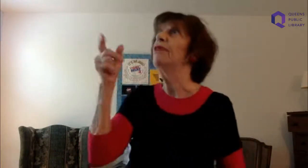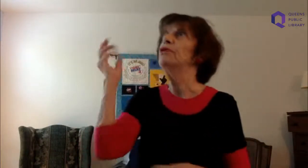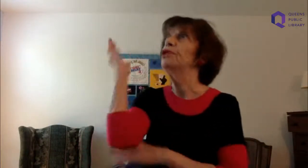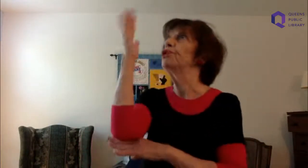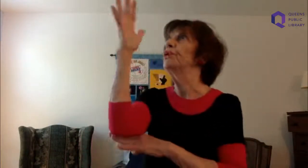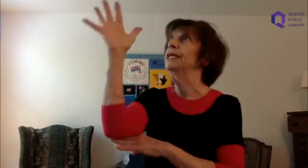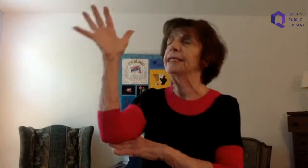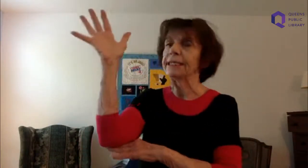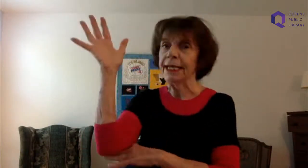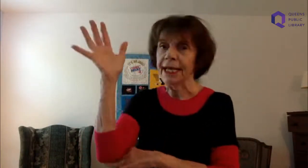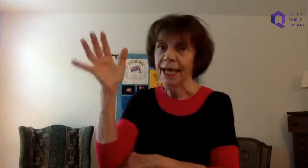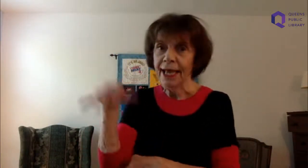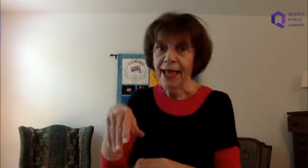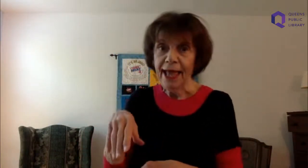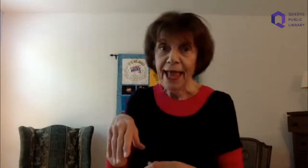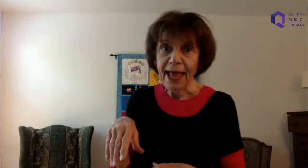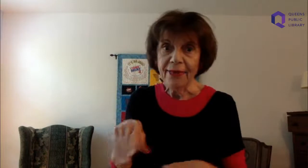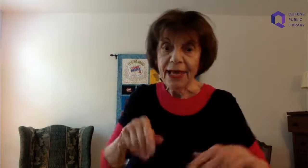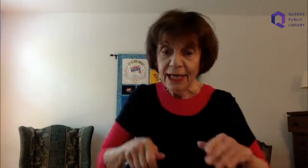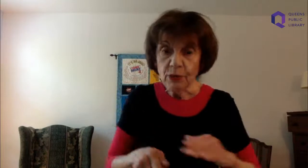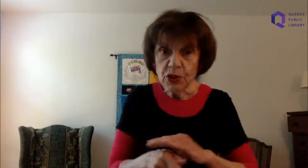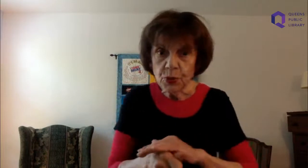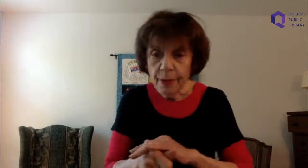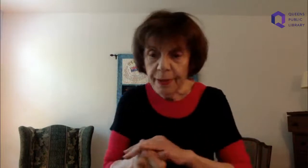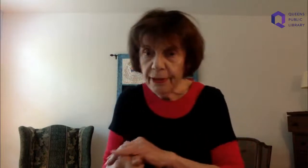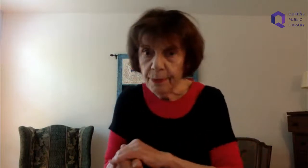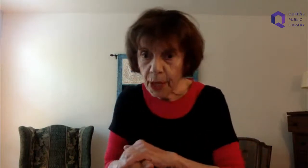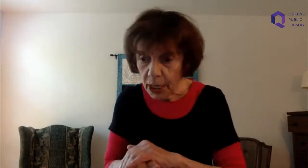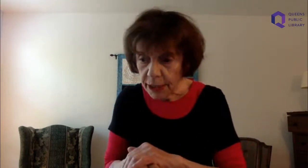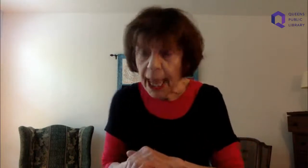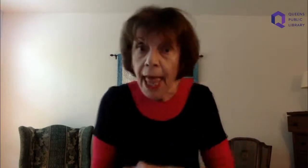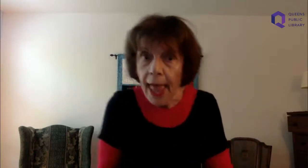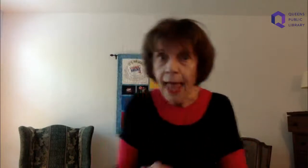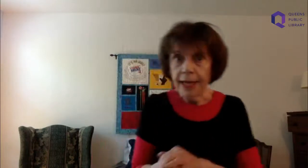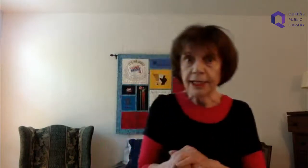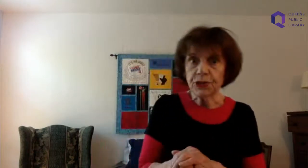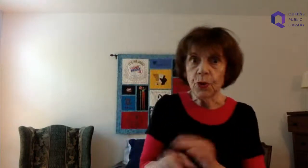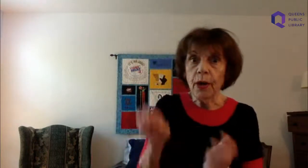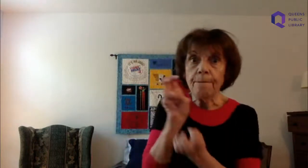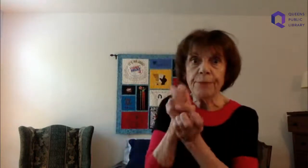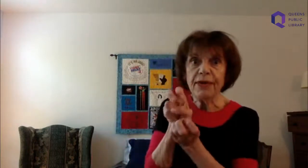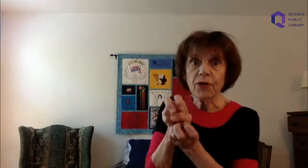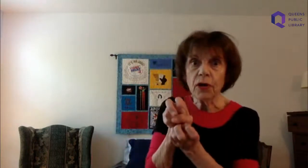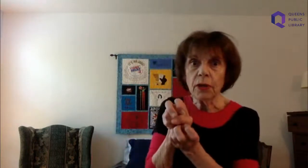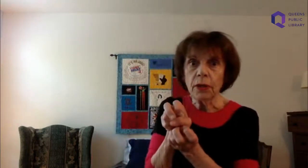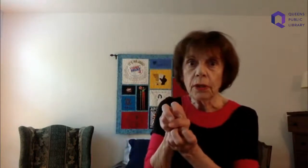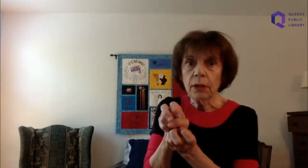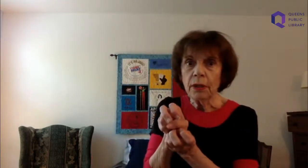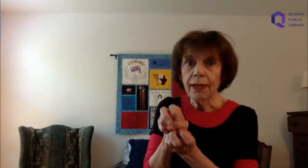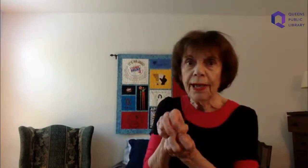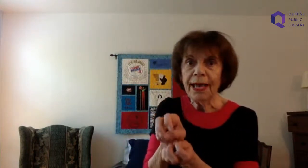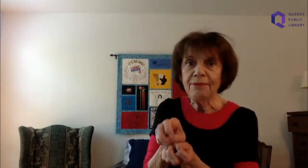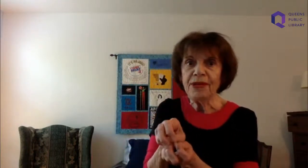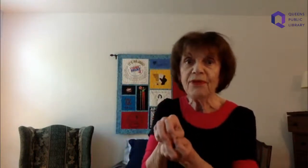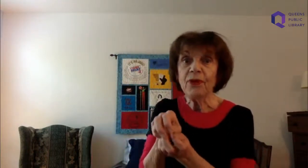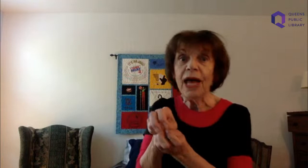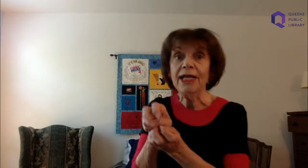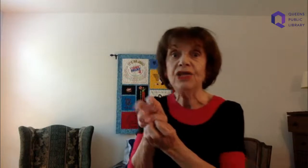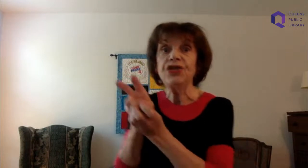those trees? And then he was swimming in the pond and saw beaver. And beaver had